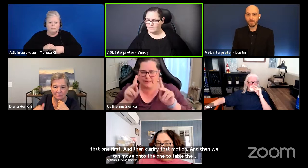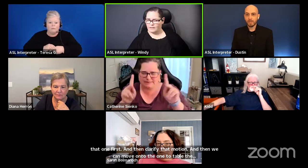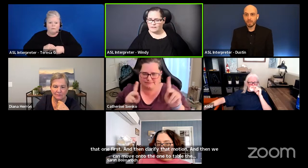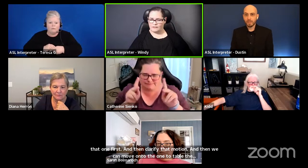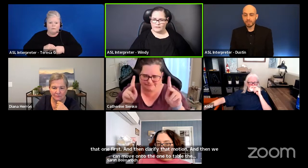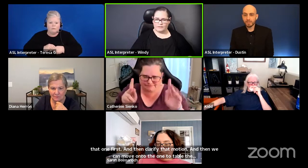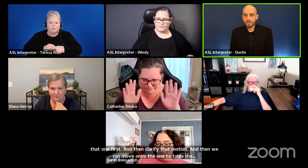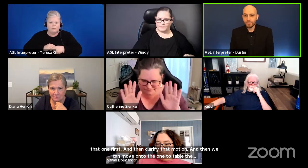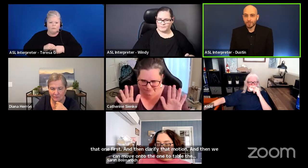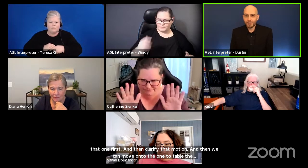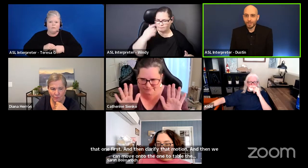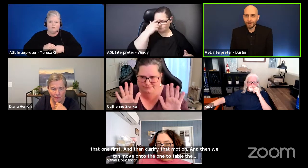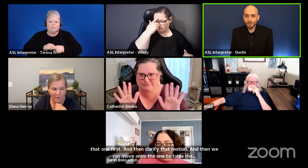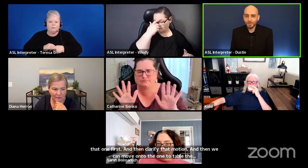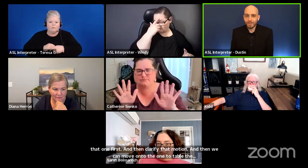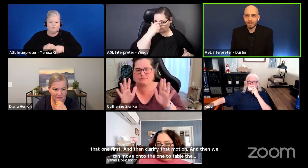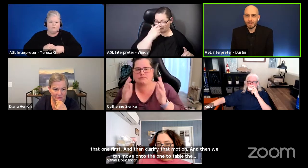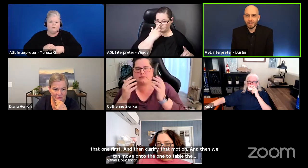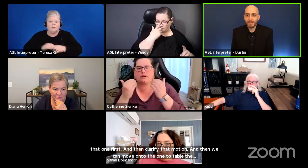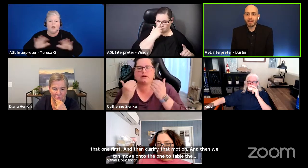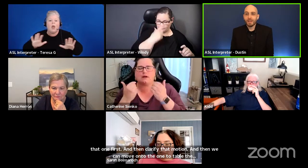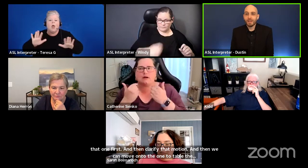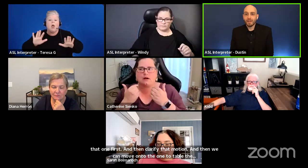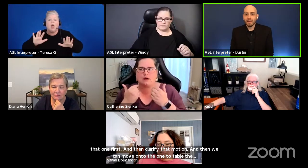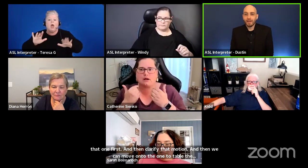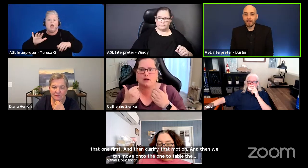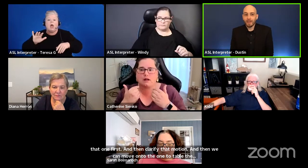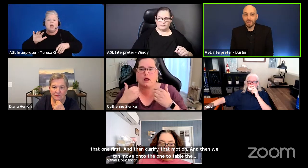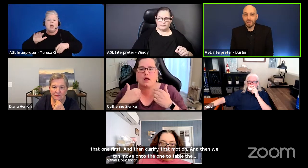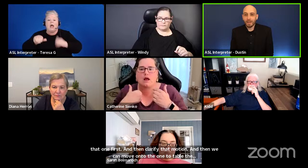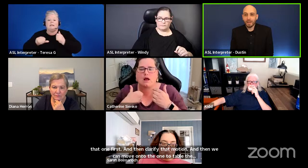incorrectly? This is Commissioner Cienko. Well,